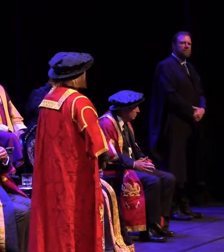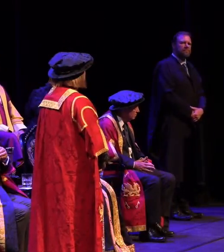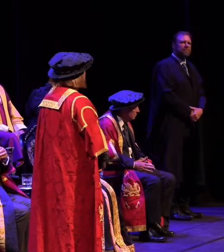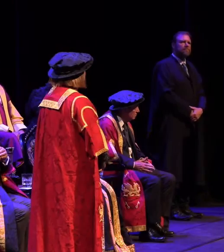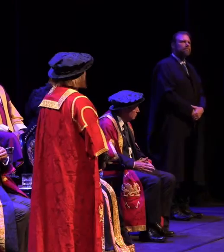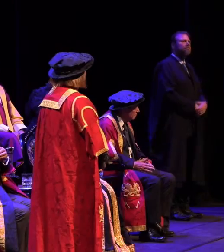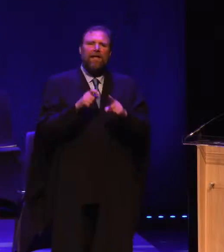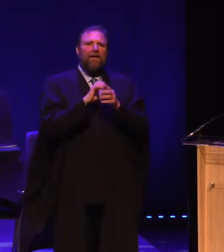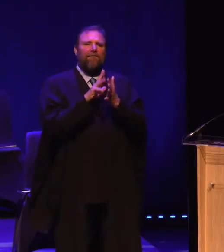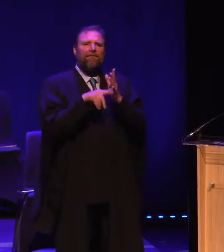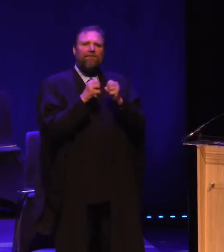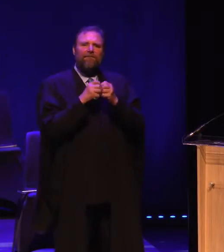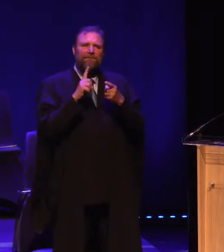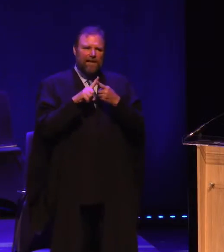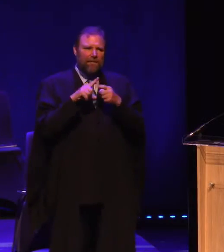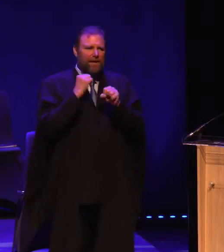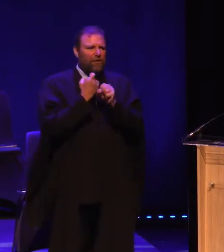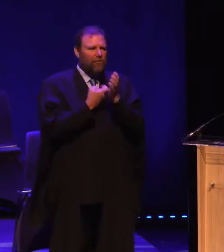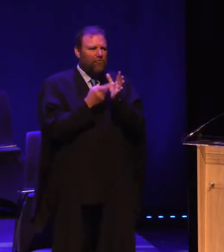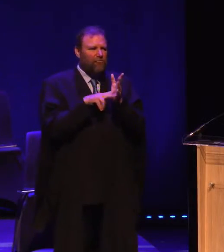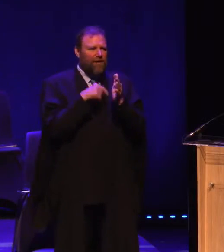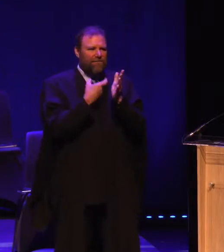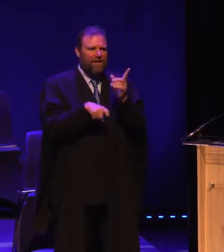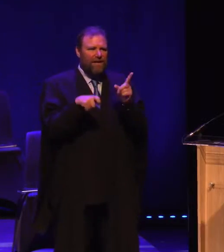Phoebe Granfield.